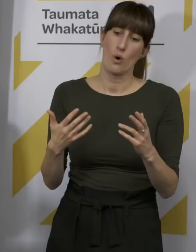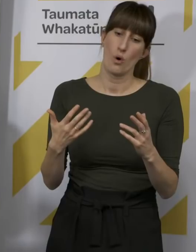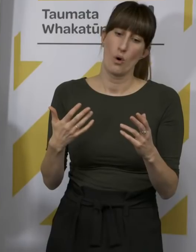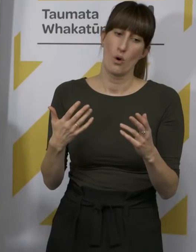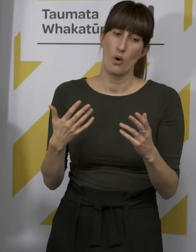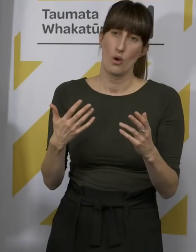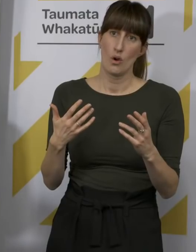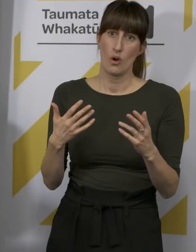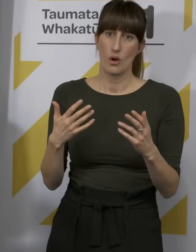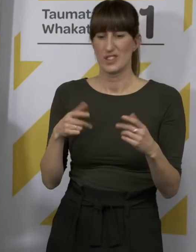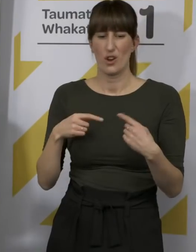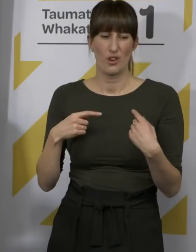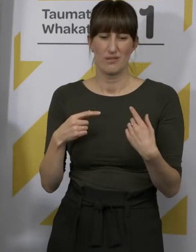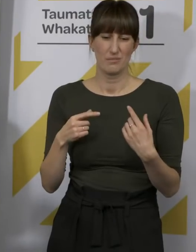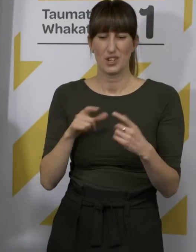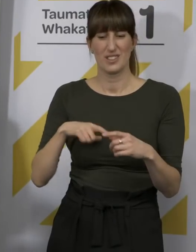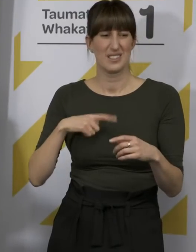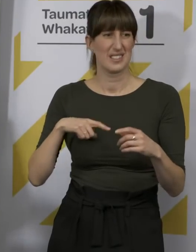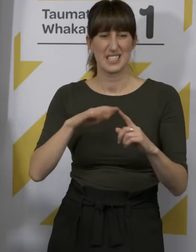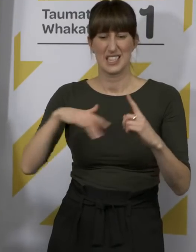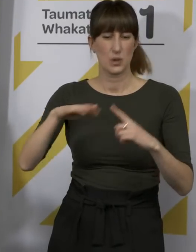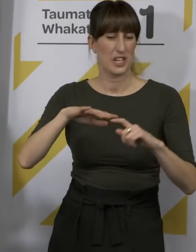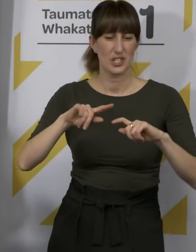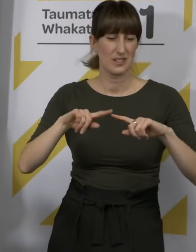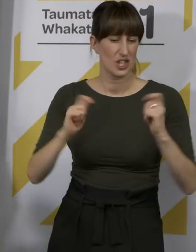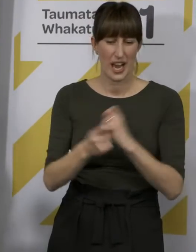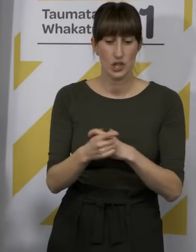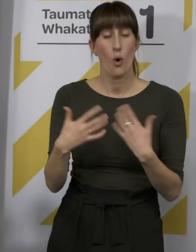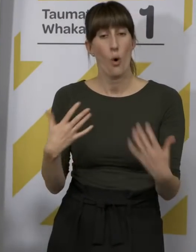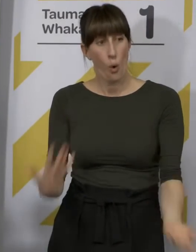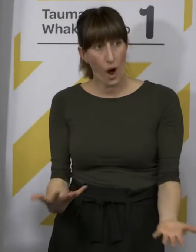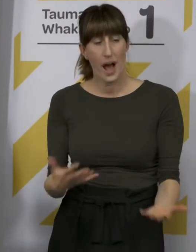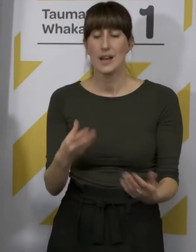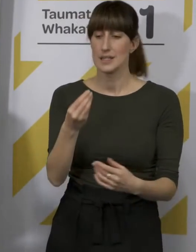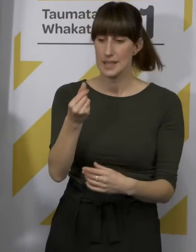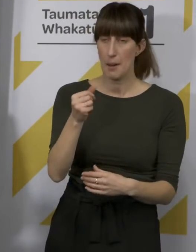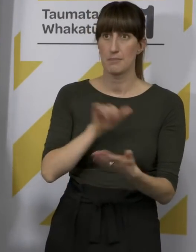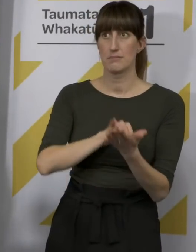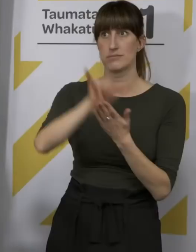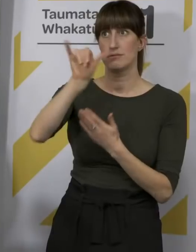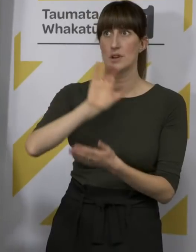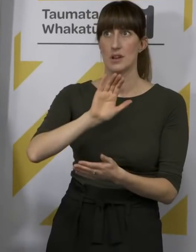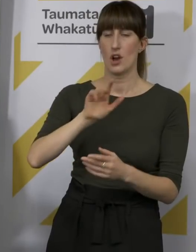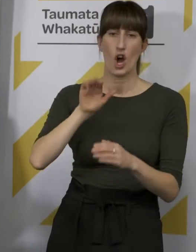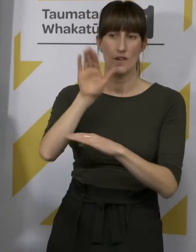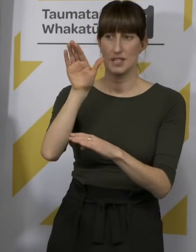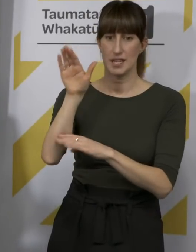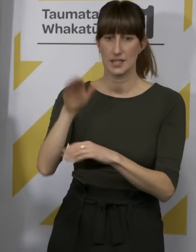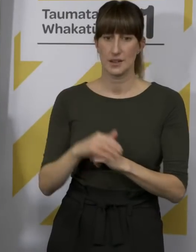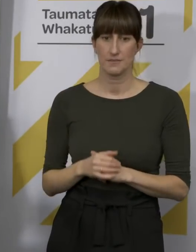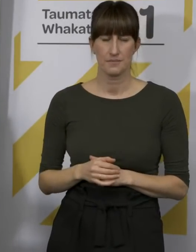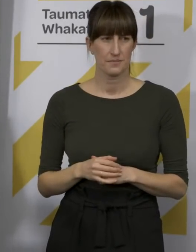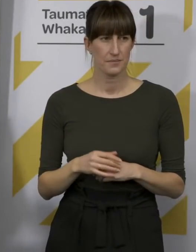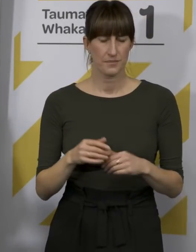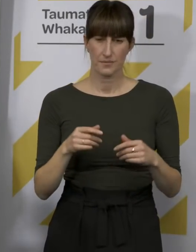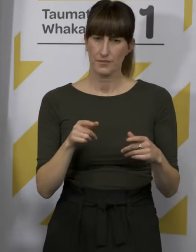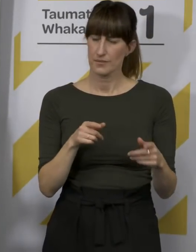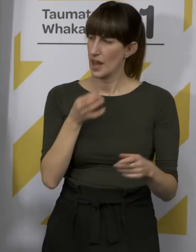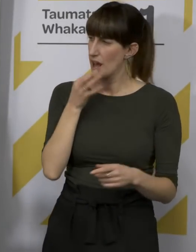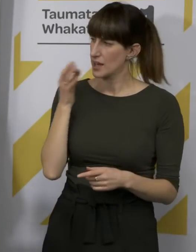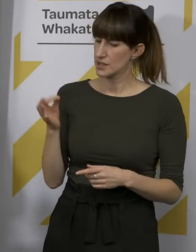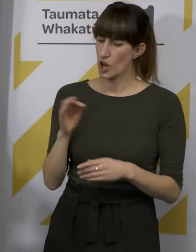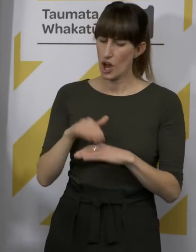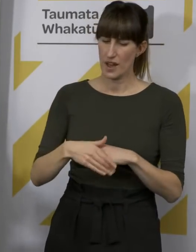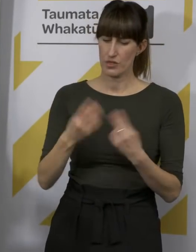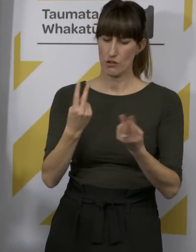just going out on day visits. Can you say why haven't you released the Alan Clark review? Now, I understood it